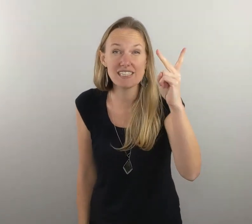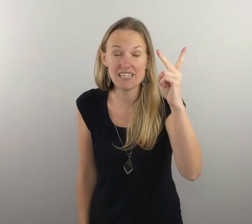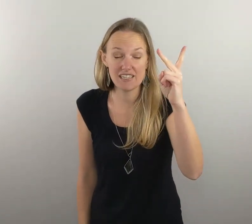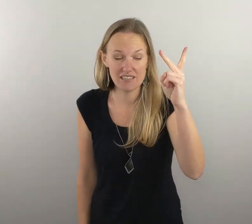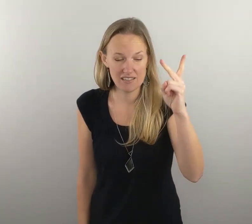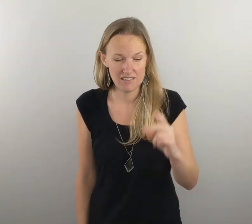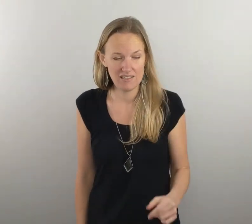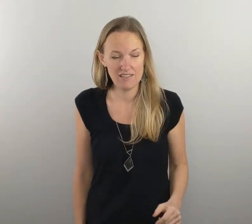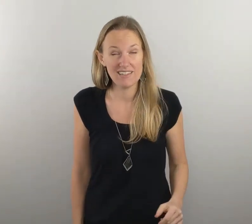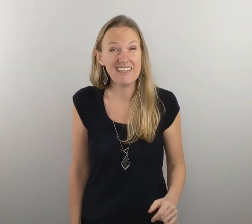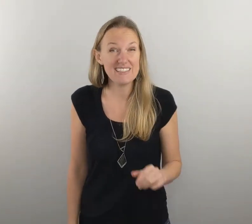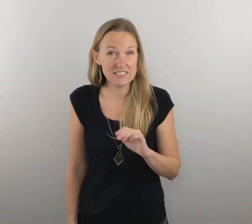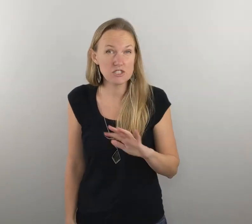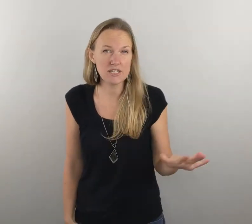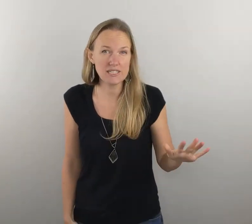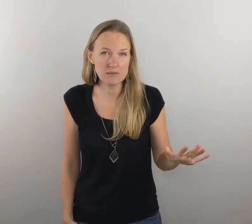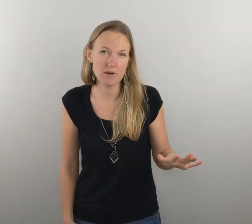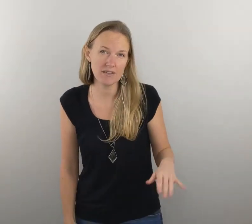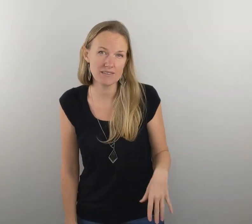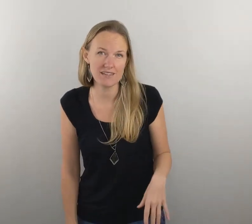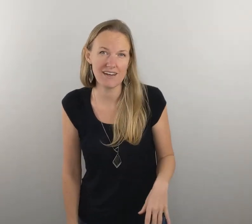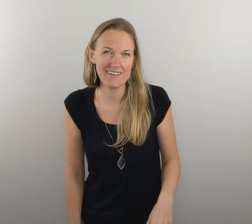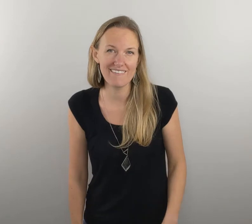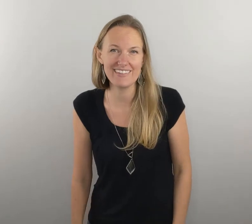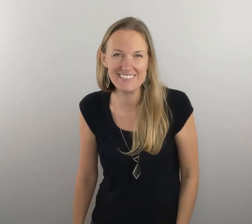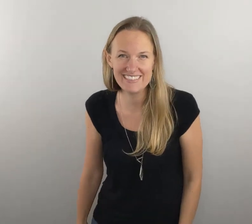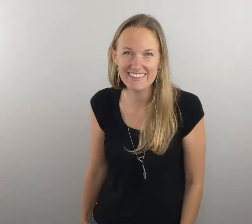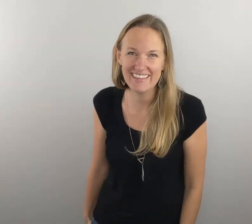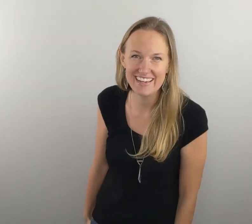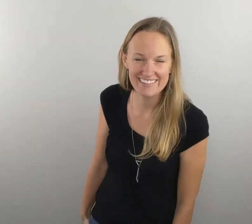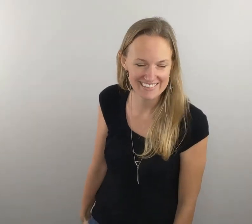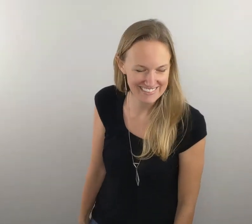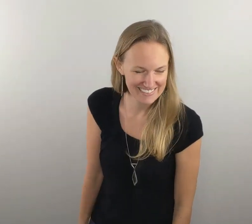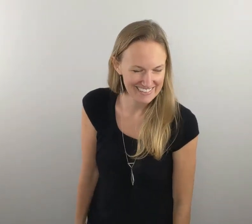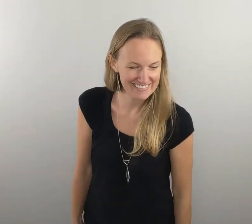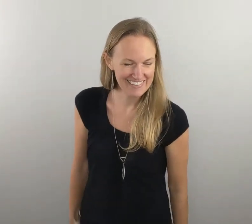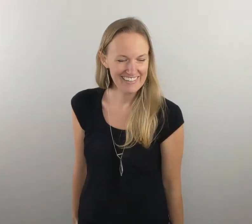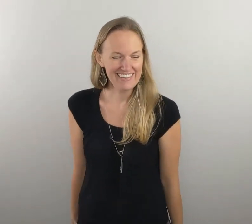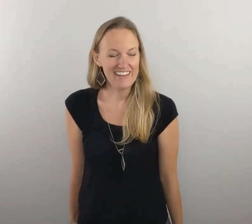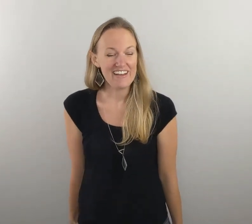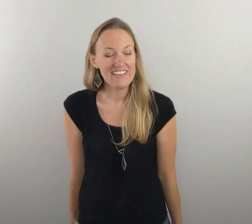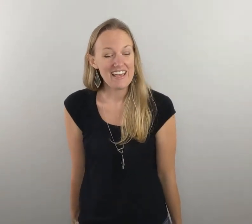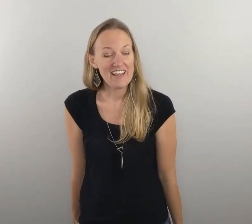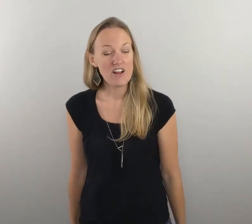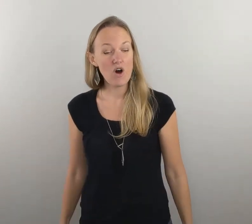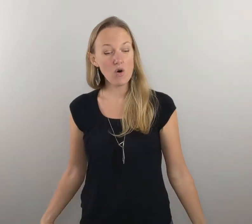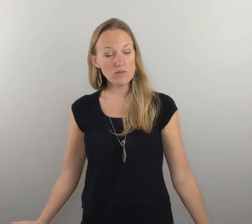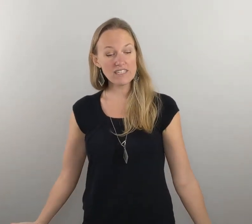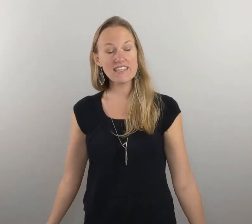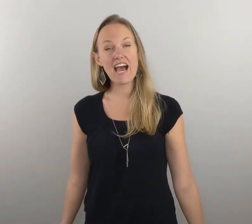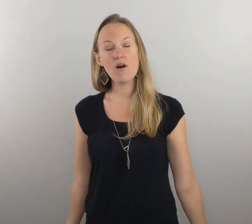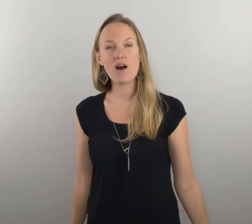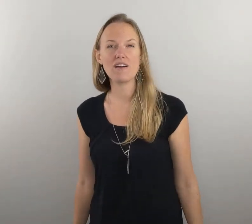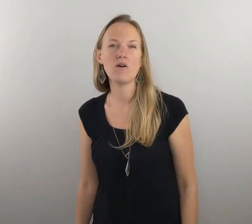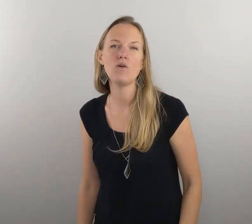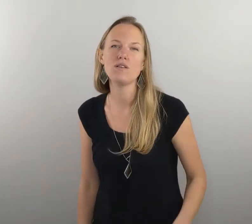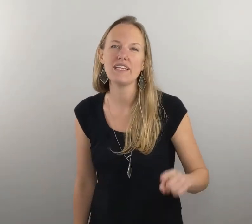see. Okay, that's the trickiest part of the song. Once you get that, you're good to go. And then only thou art holy. So